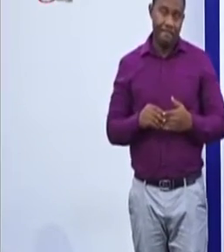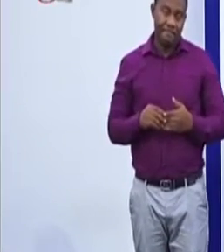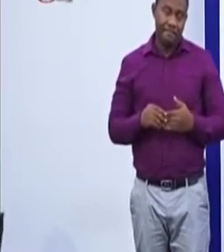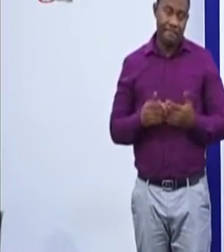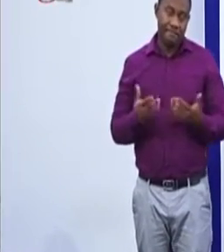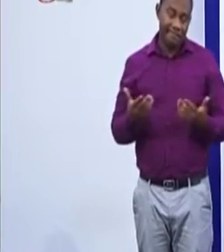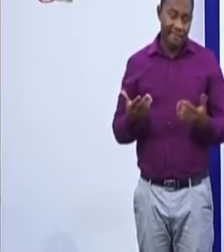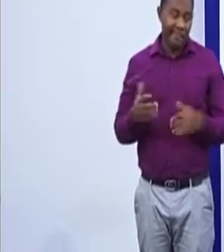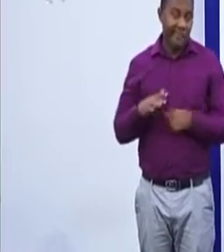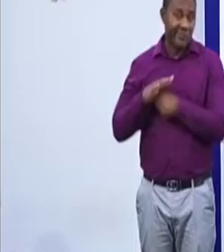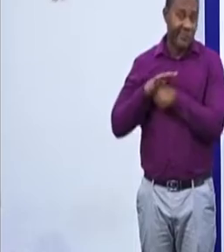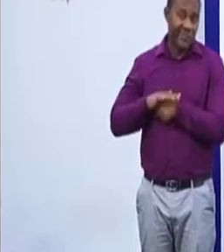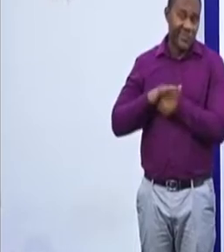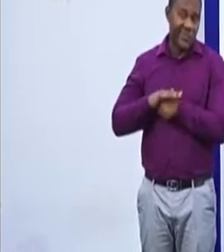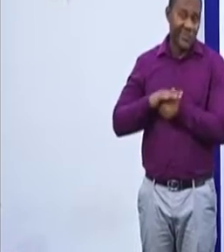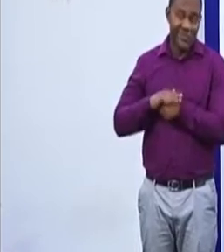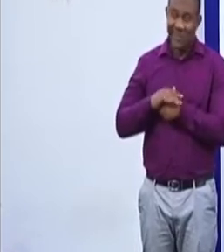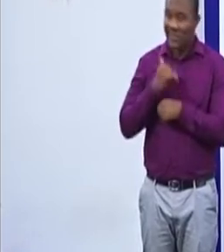pressure.